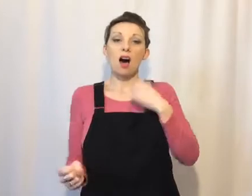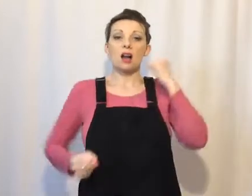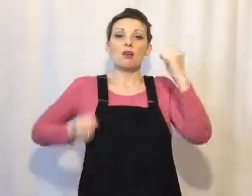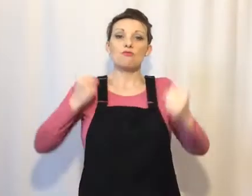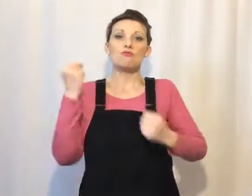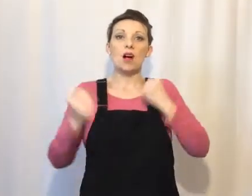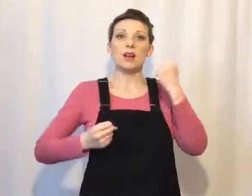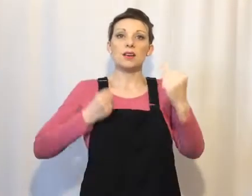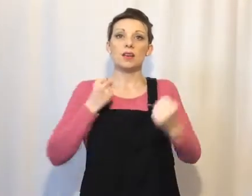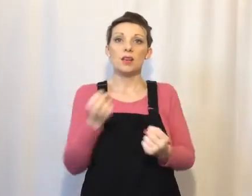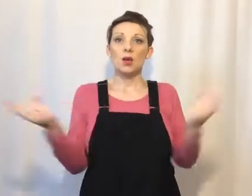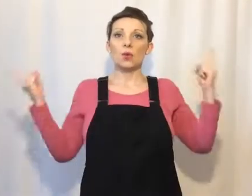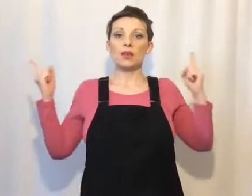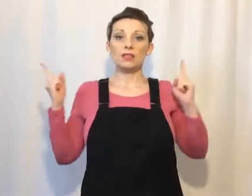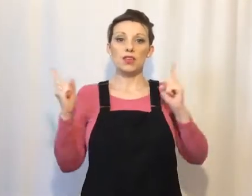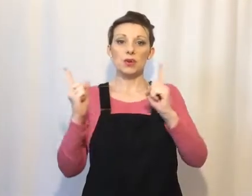I'll run with you.